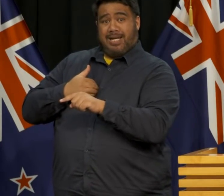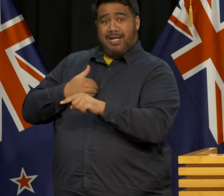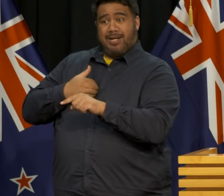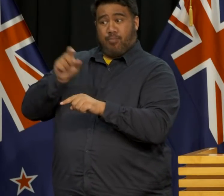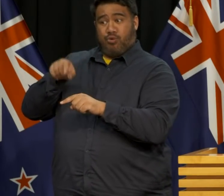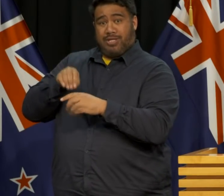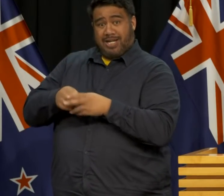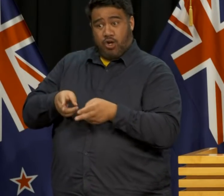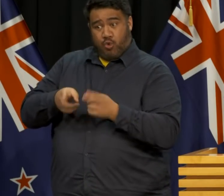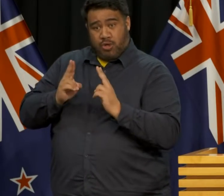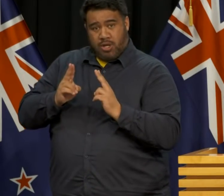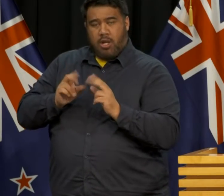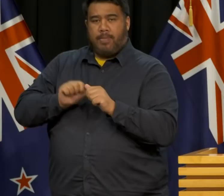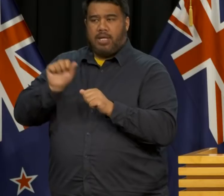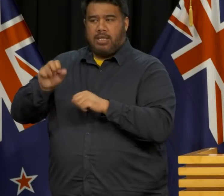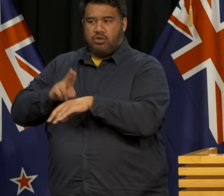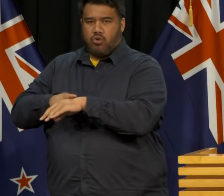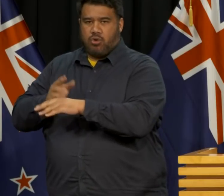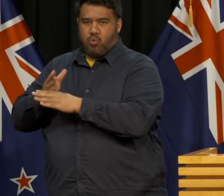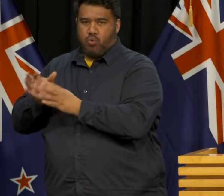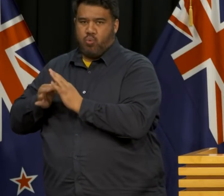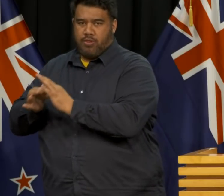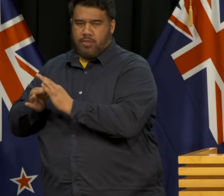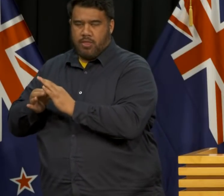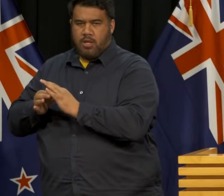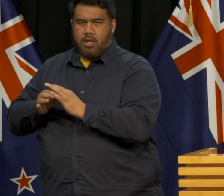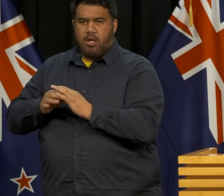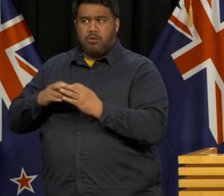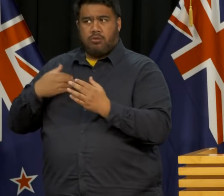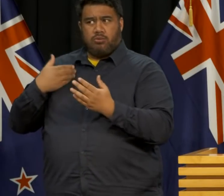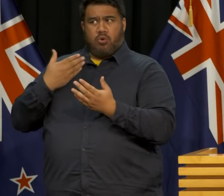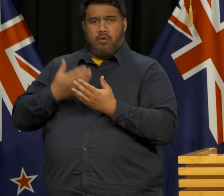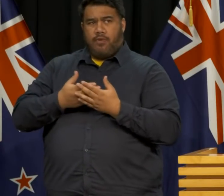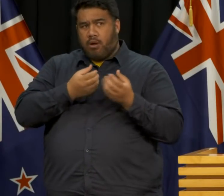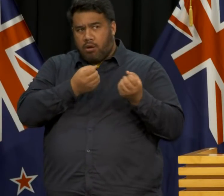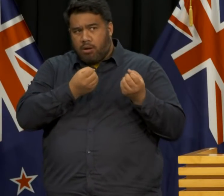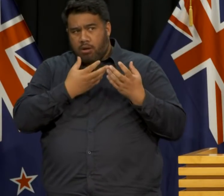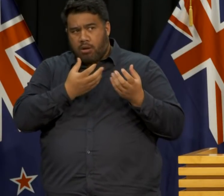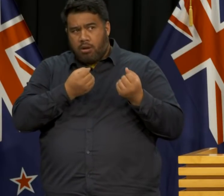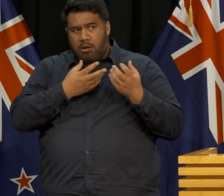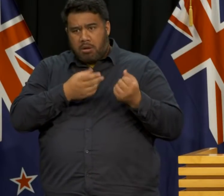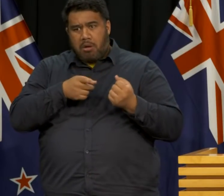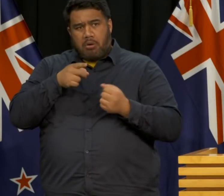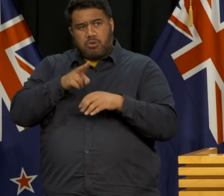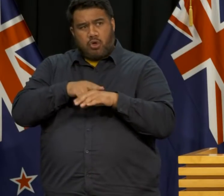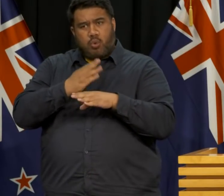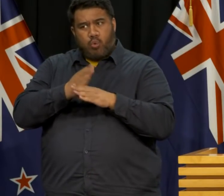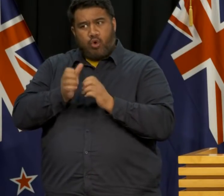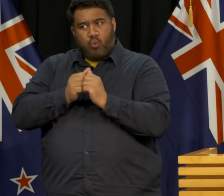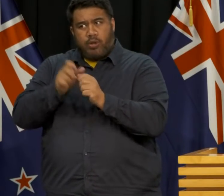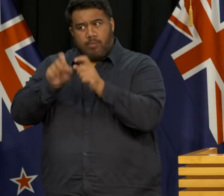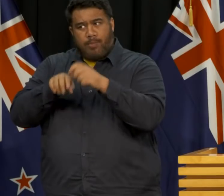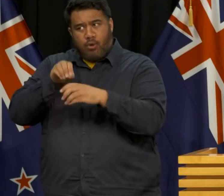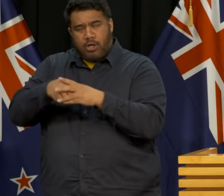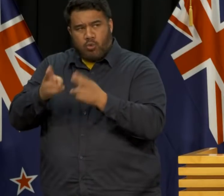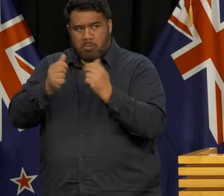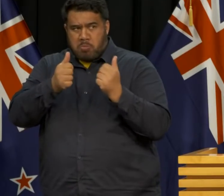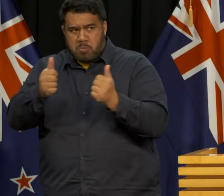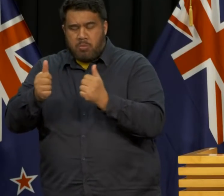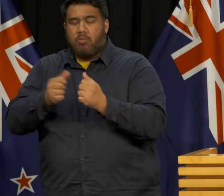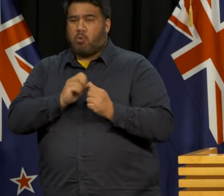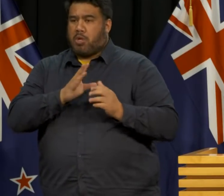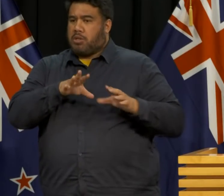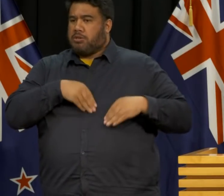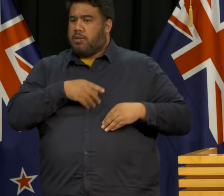for the health professionals. I'm quite satisfied, based on the briefings that I have received, that that's actually being managed very well.